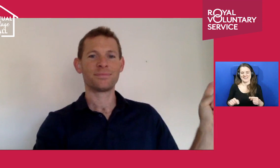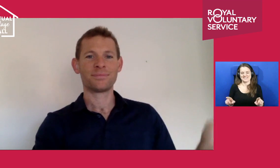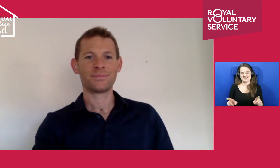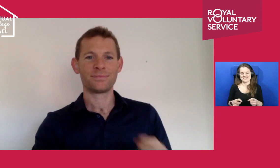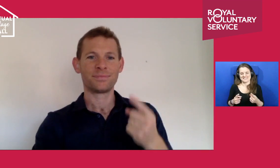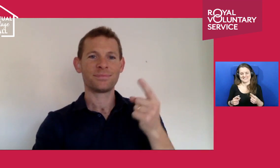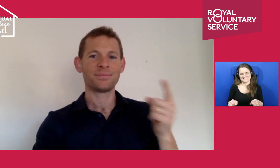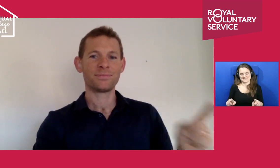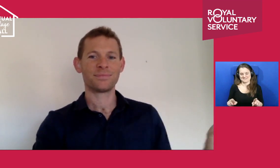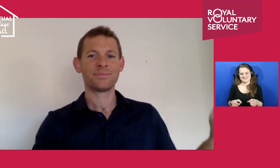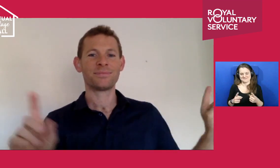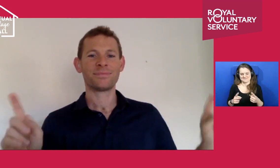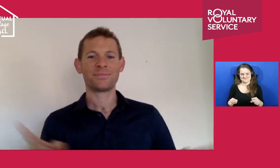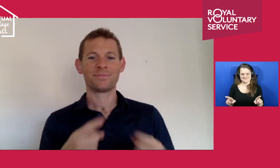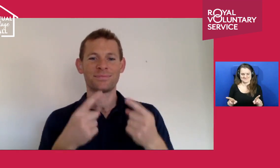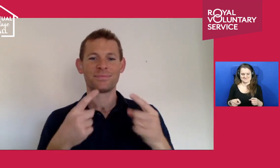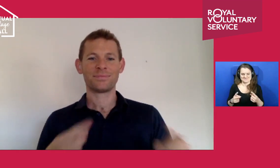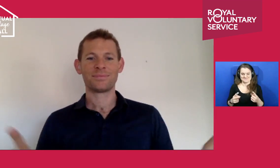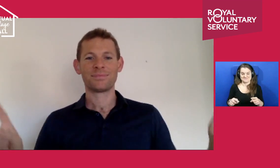Okay.